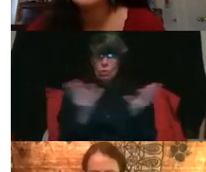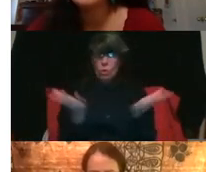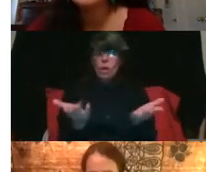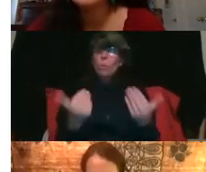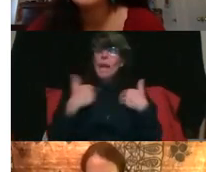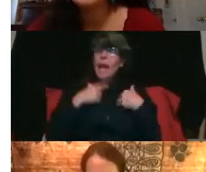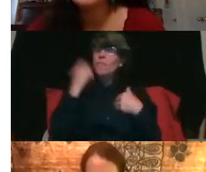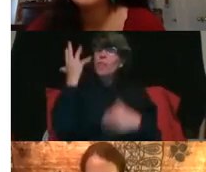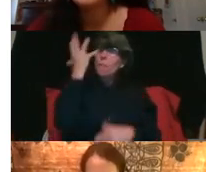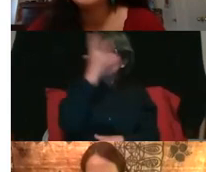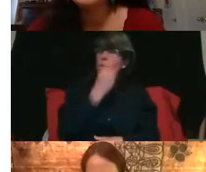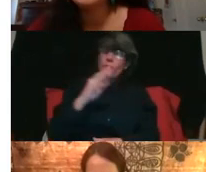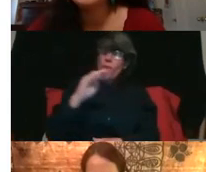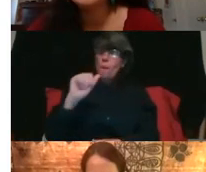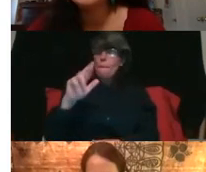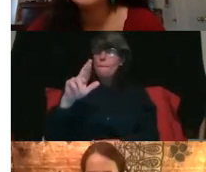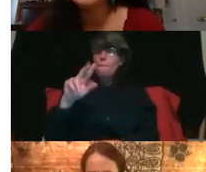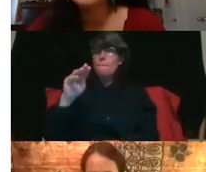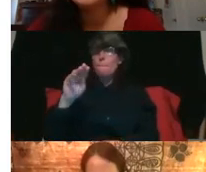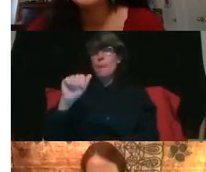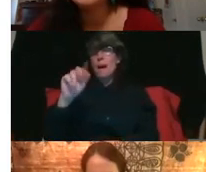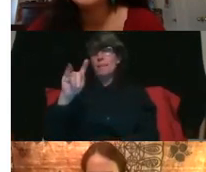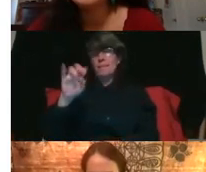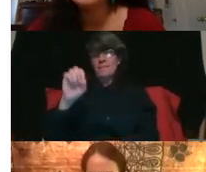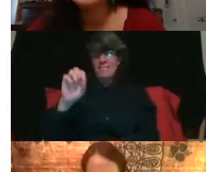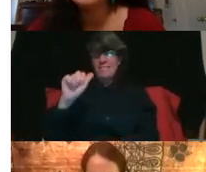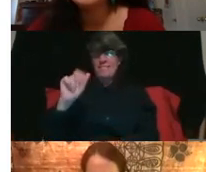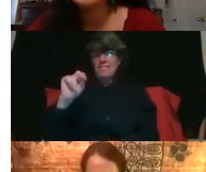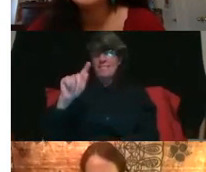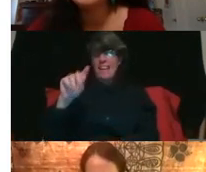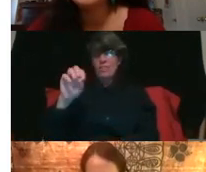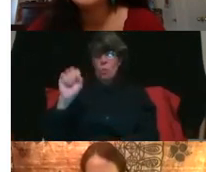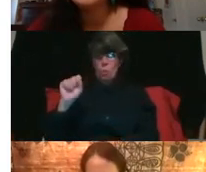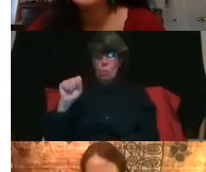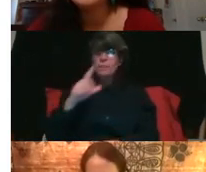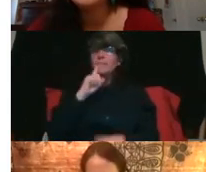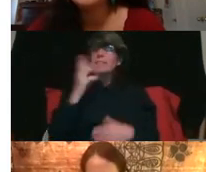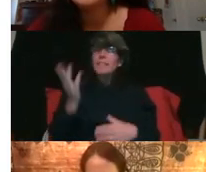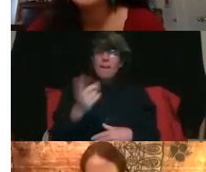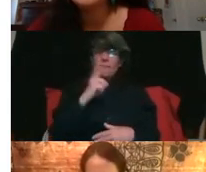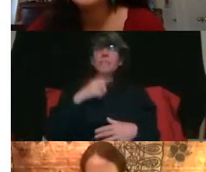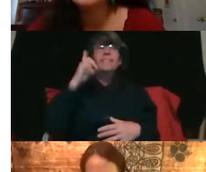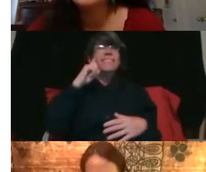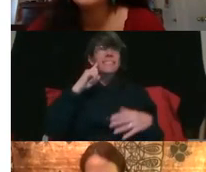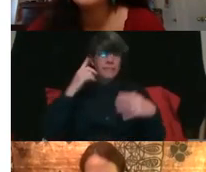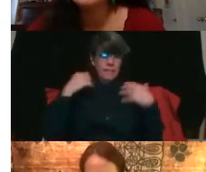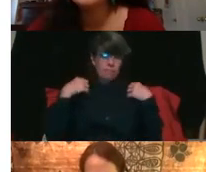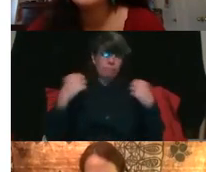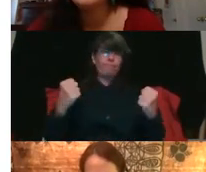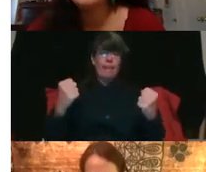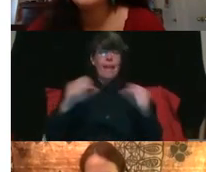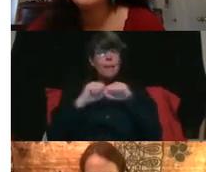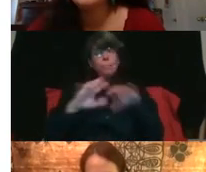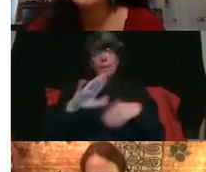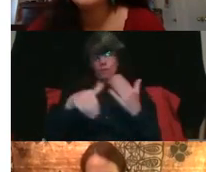beautiful Mari Sato, who is a local here, who will be doing sound healing and blessing us